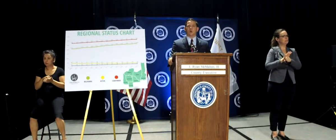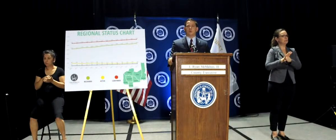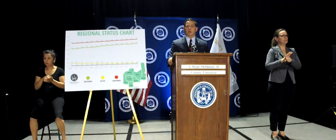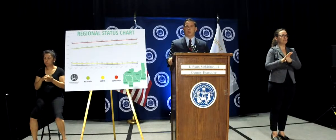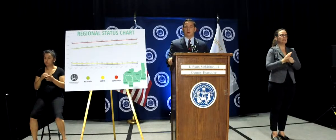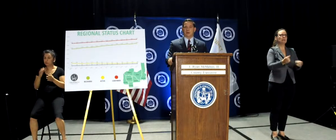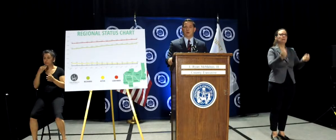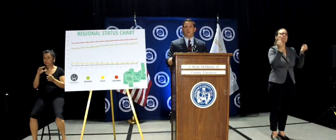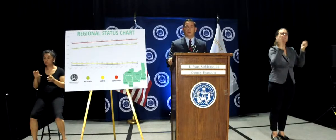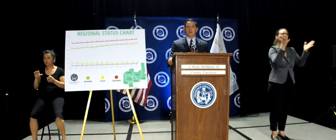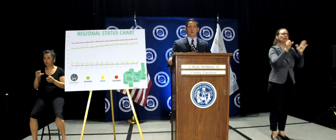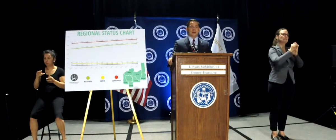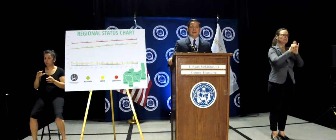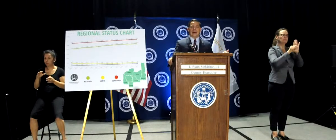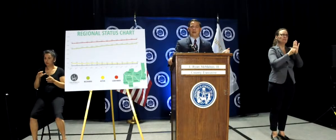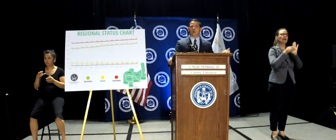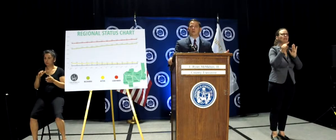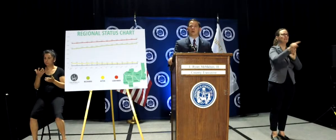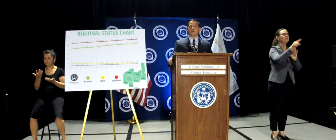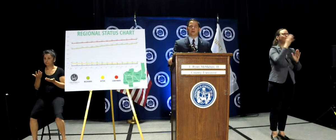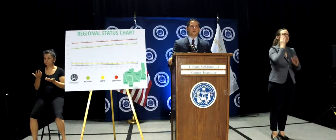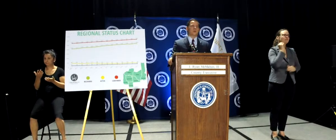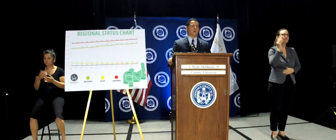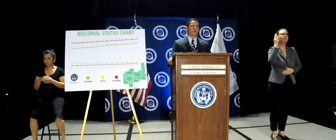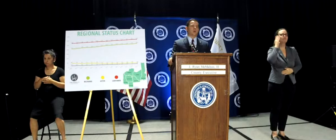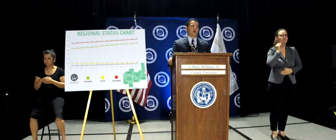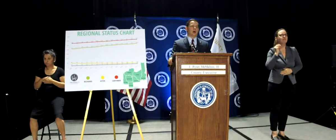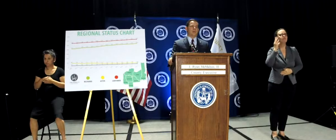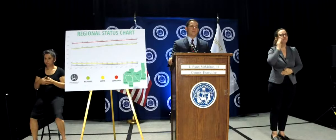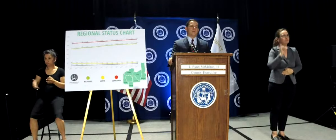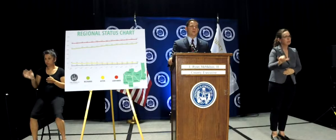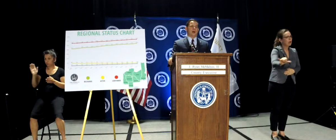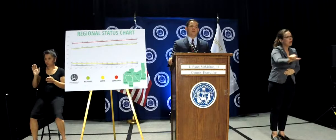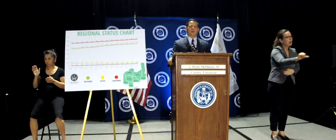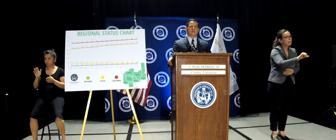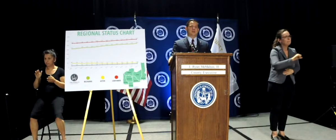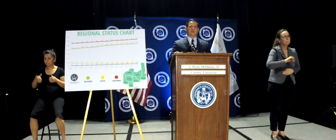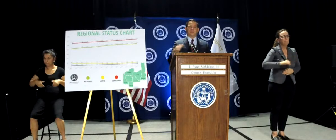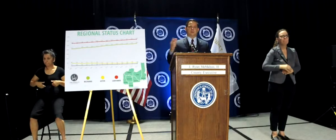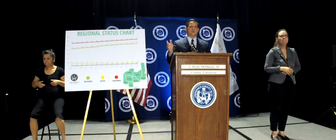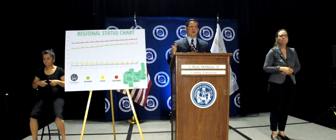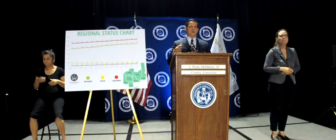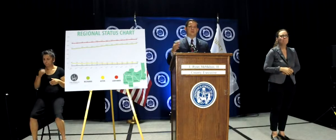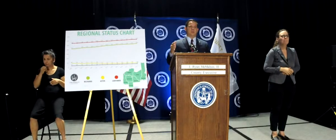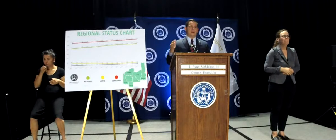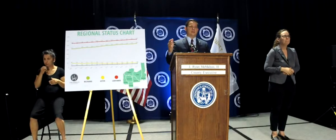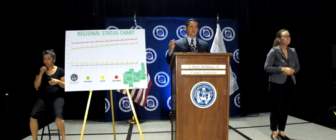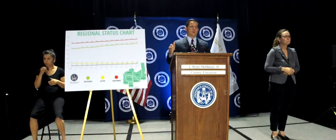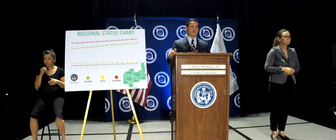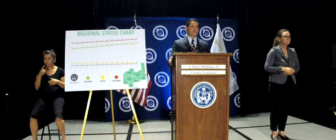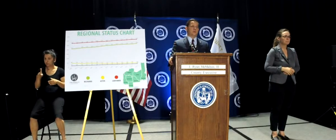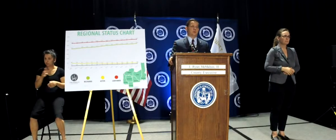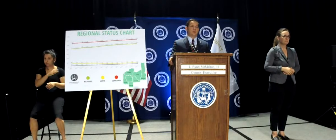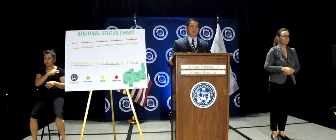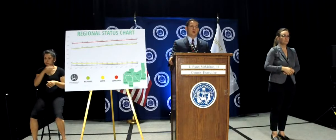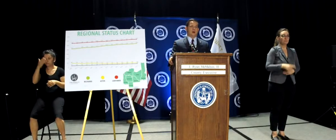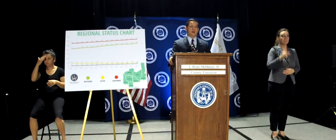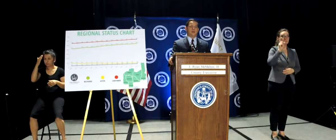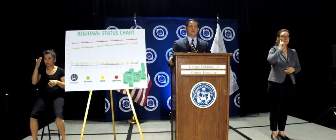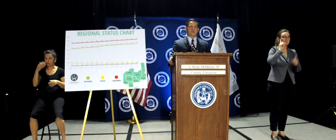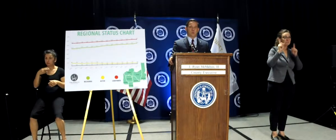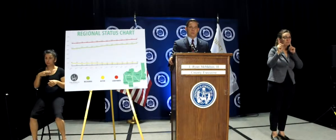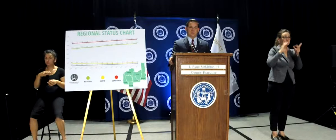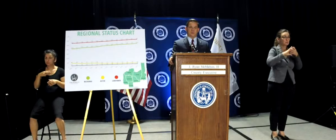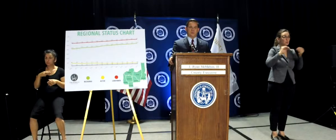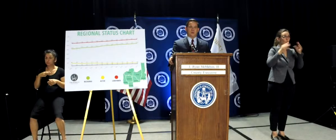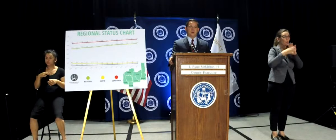went to a COVID party to get COVID, and he died 24 hours later. So everybody's different. This virus impacts everybody different, and